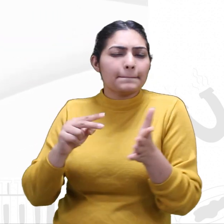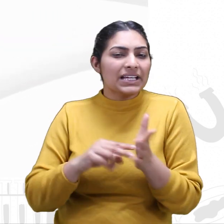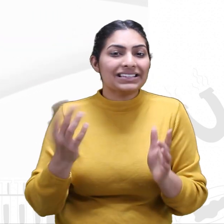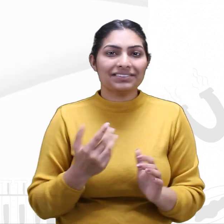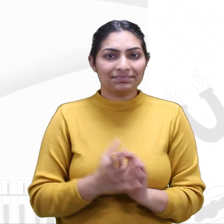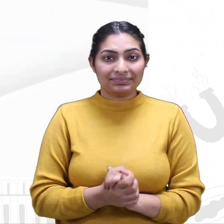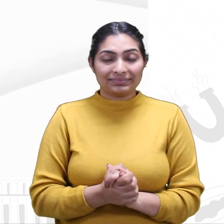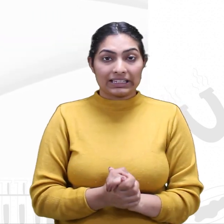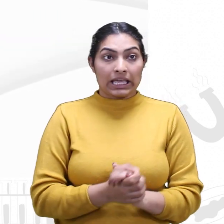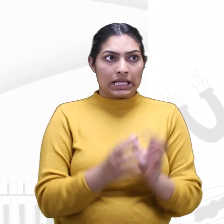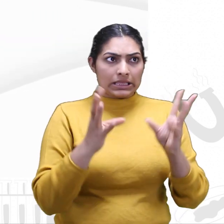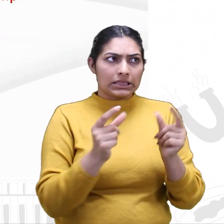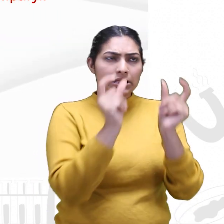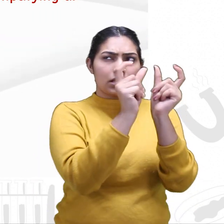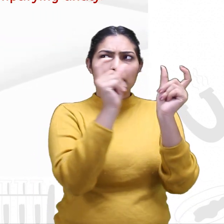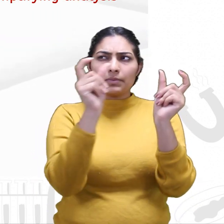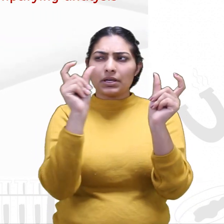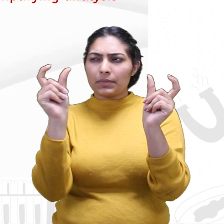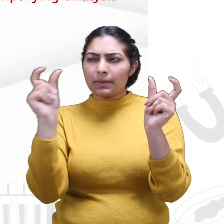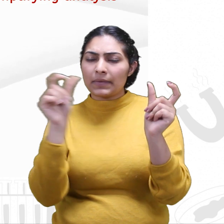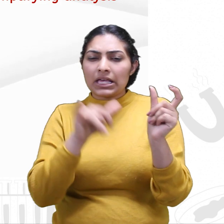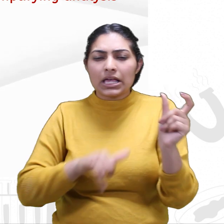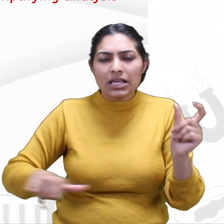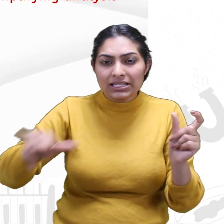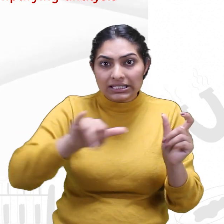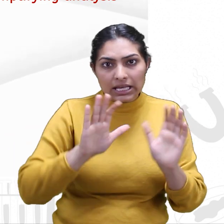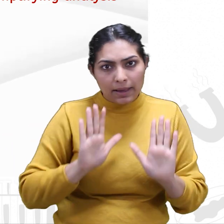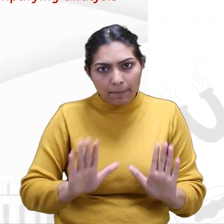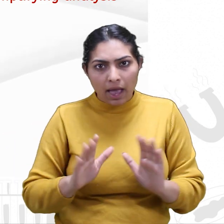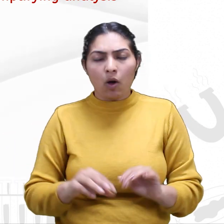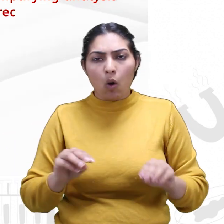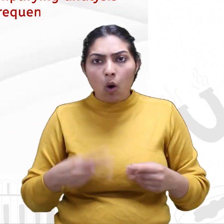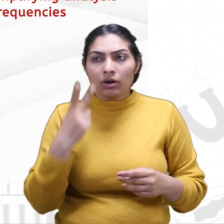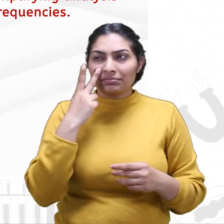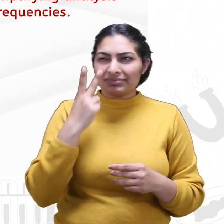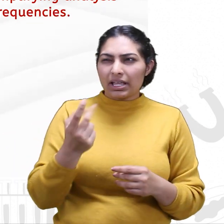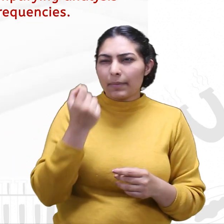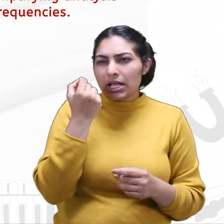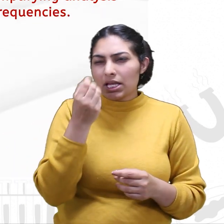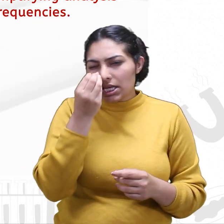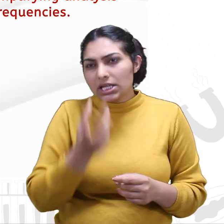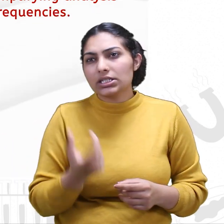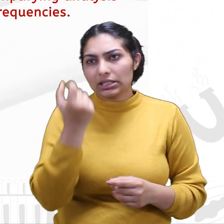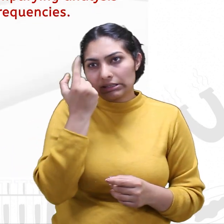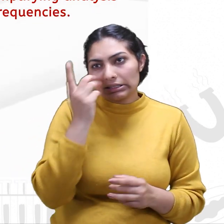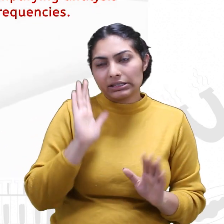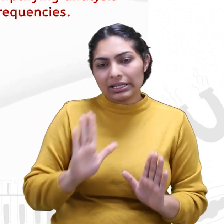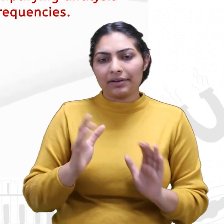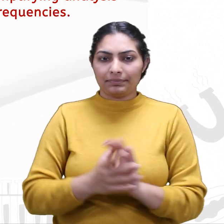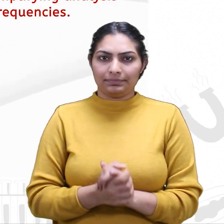Grouped data categorize information into intervals, simplifying analysis by showing ranges of values with their